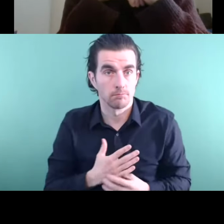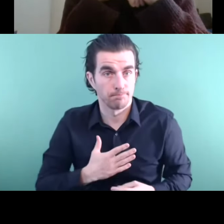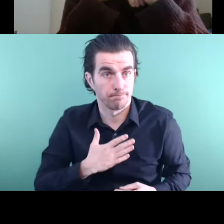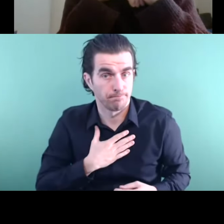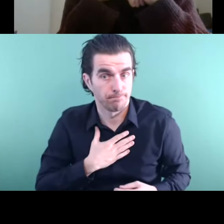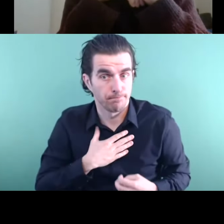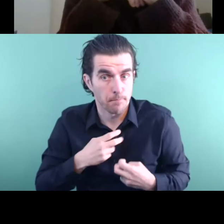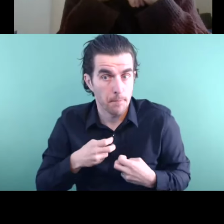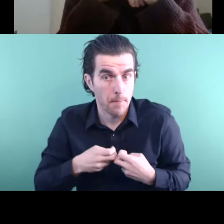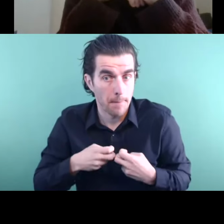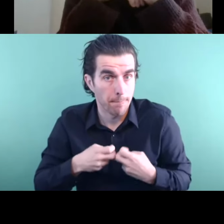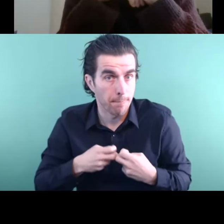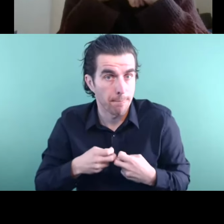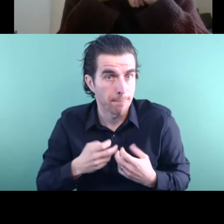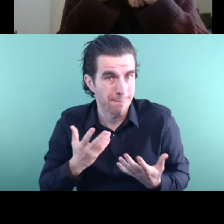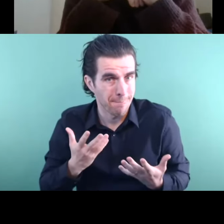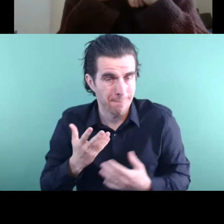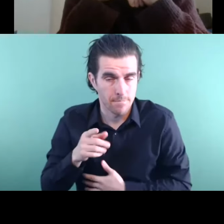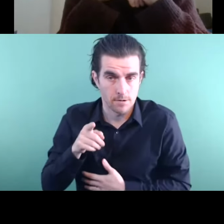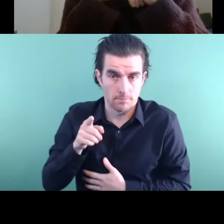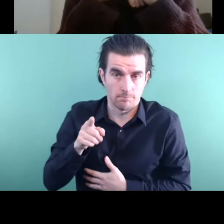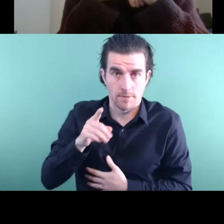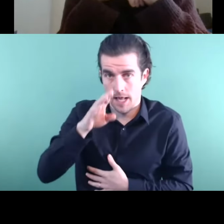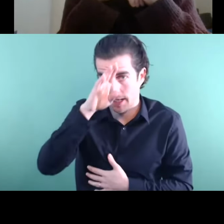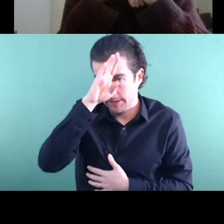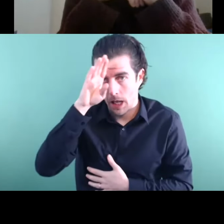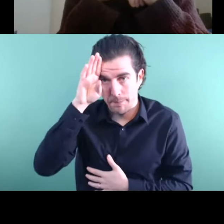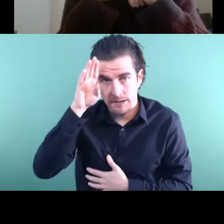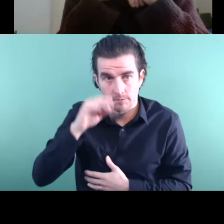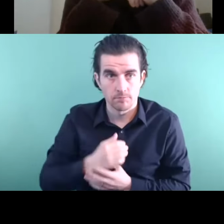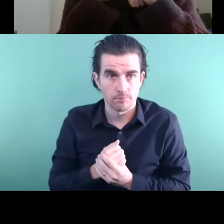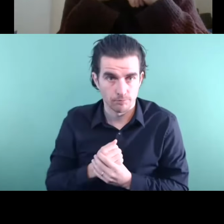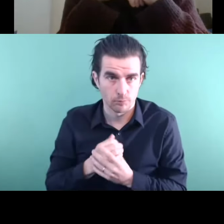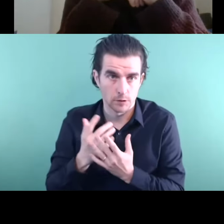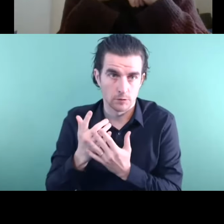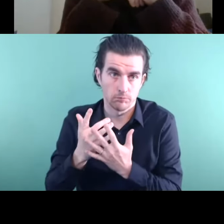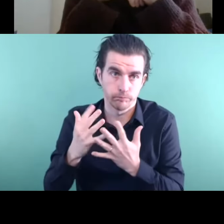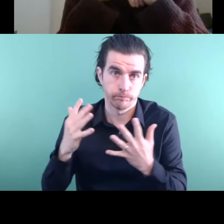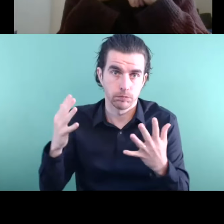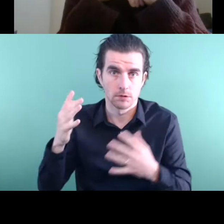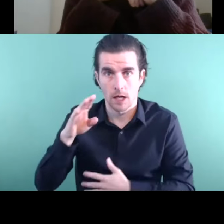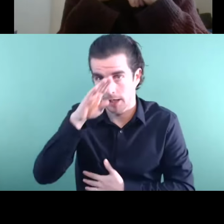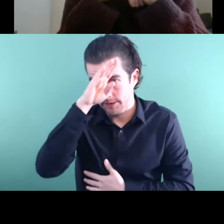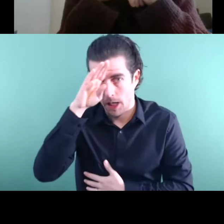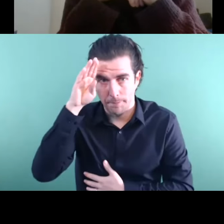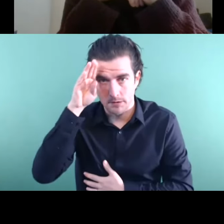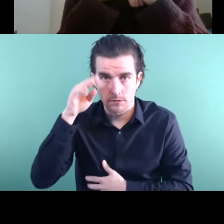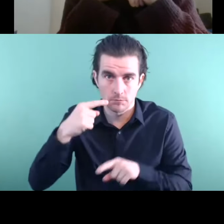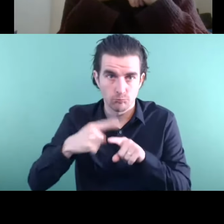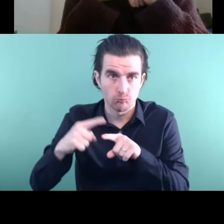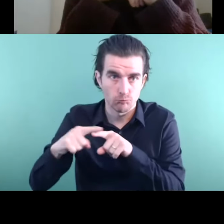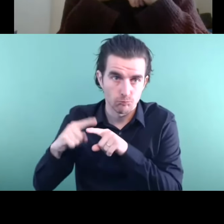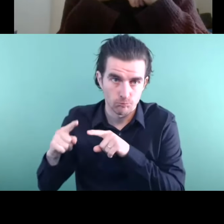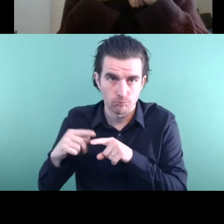ideas about the role of academia towards policy, and actually really understanding how academia sits within that landscape